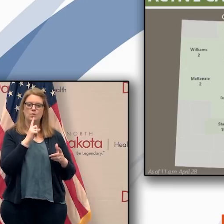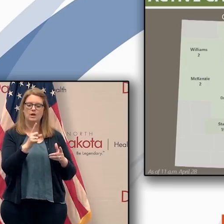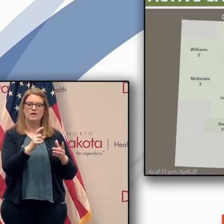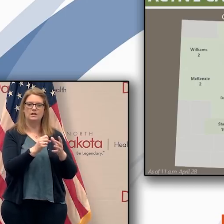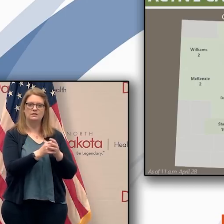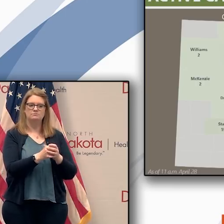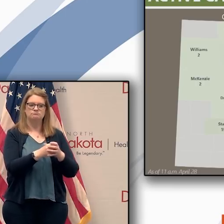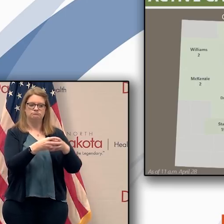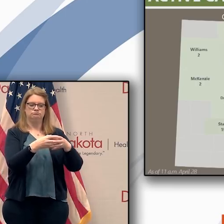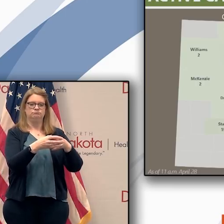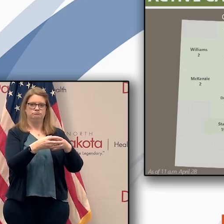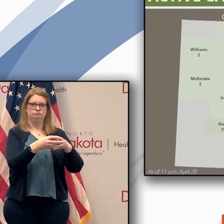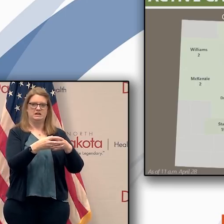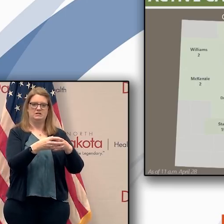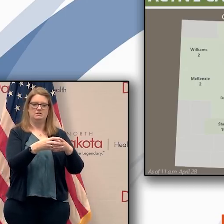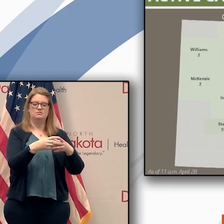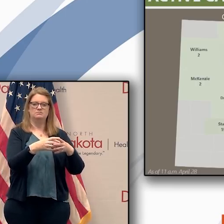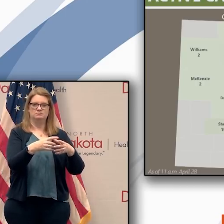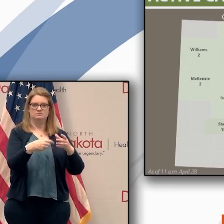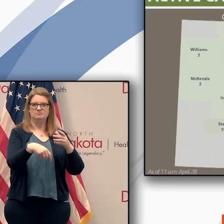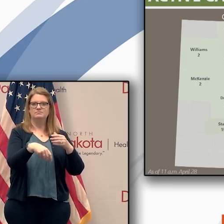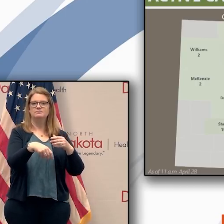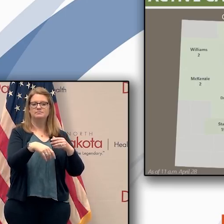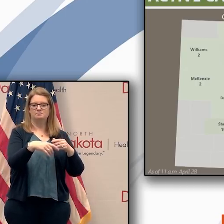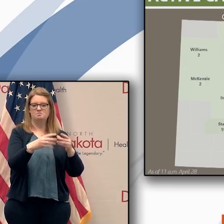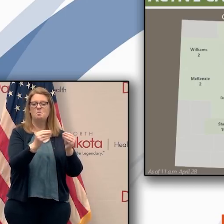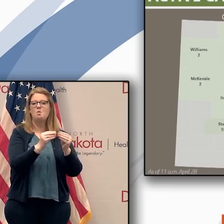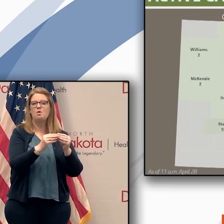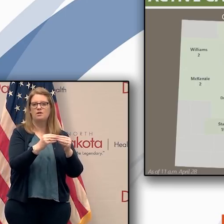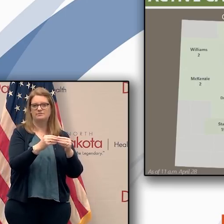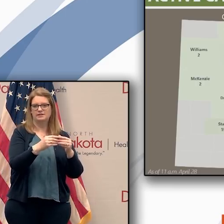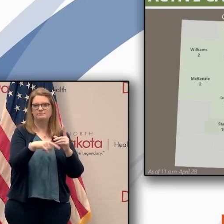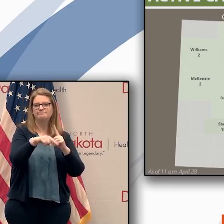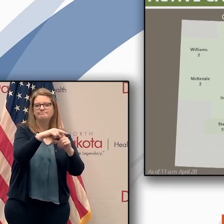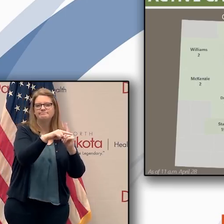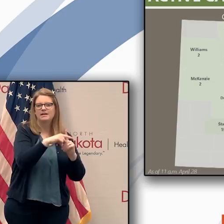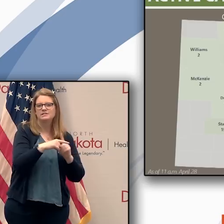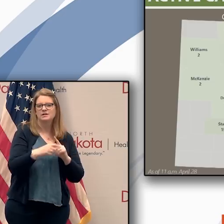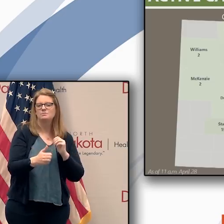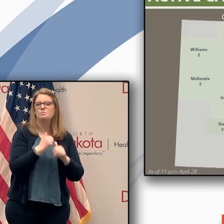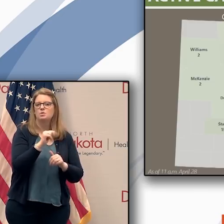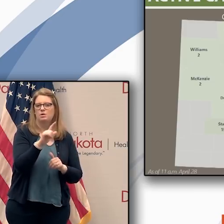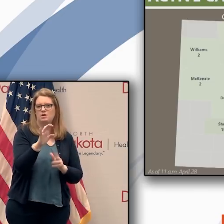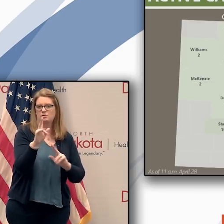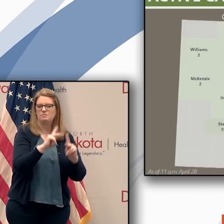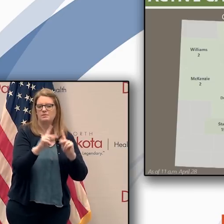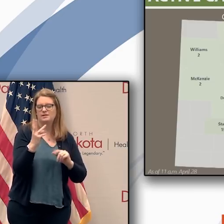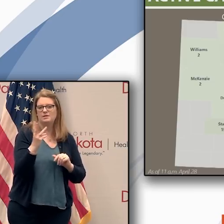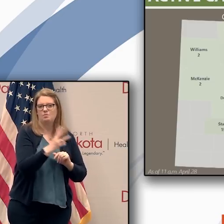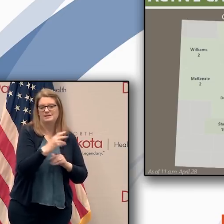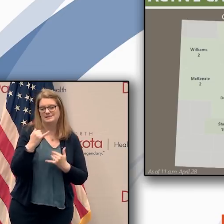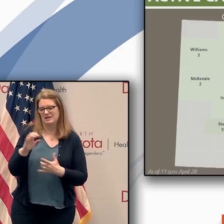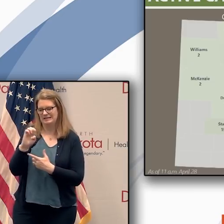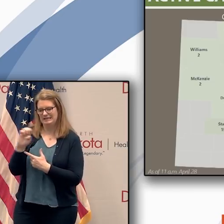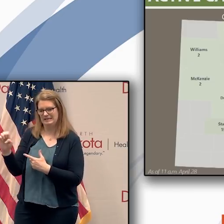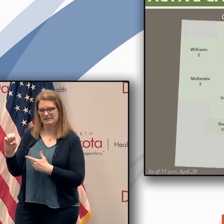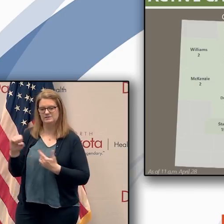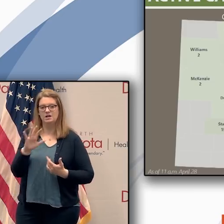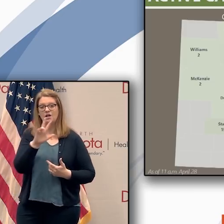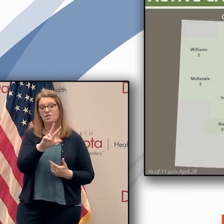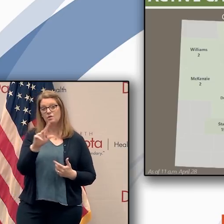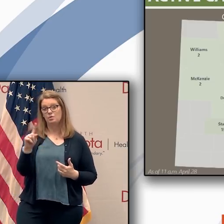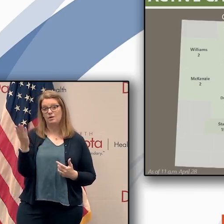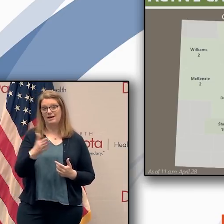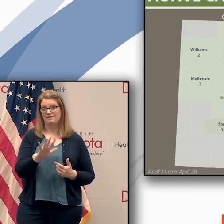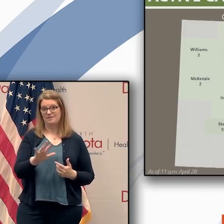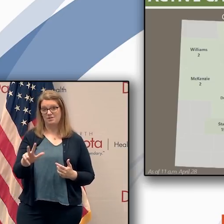per capita basis in the West than we did in the East. That's shifting now. 31 of our 53 counties currently don't have an